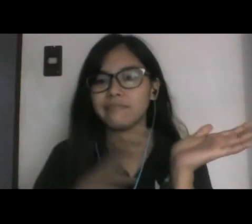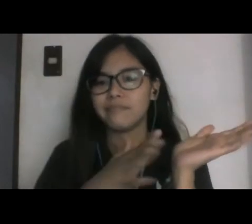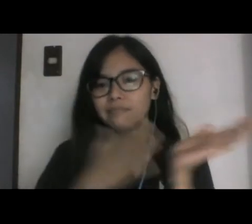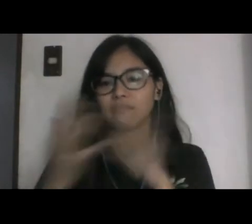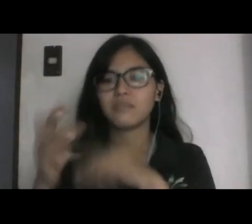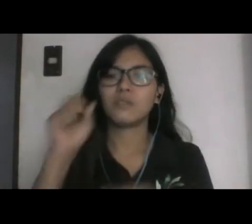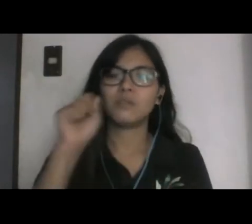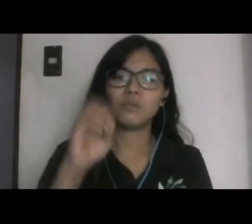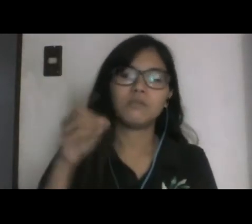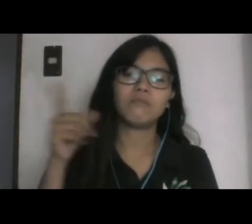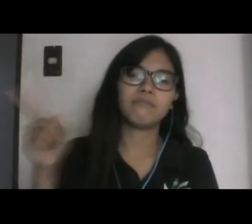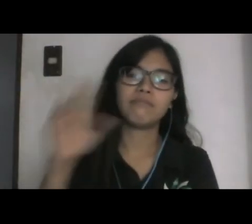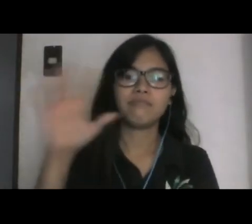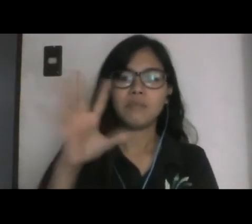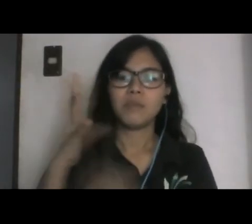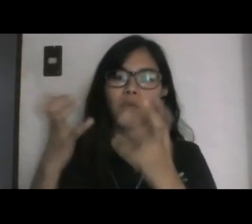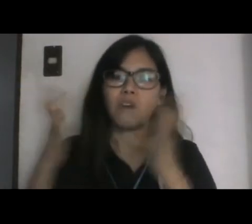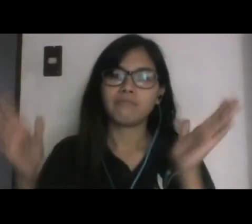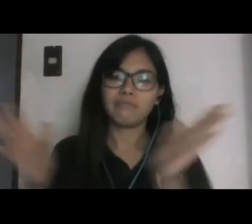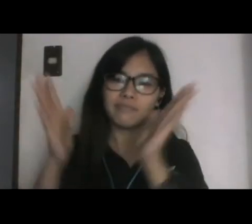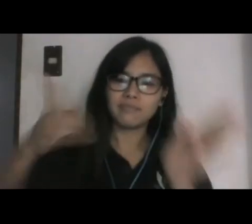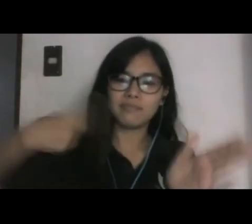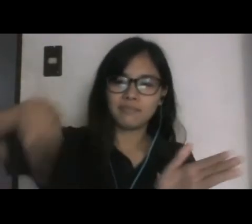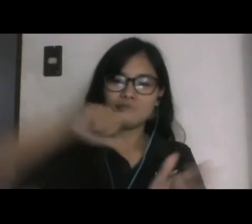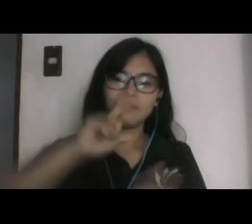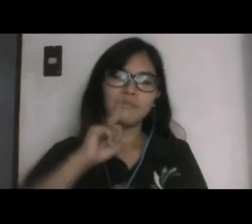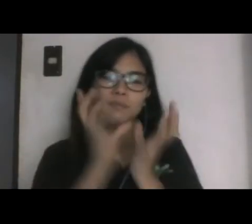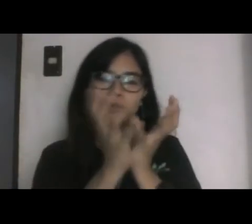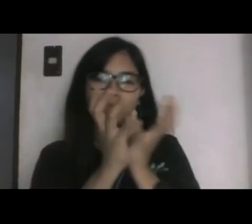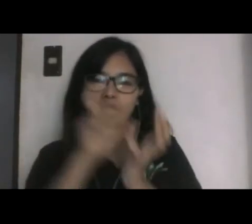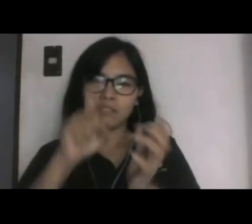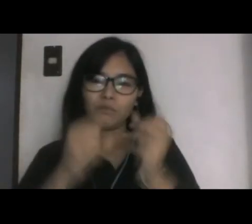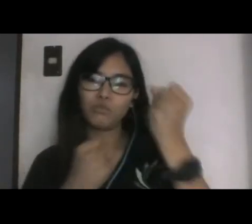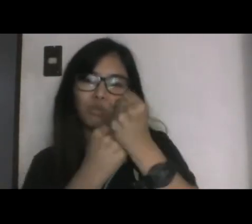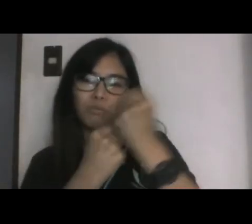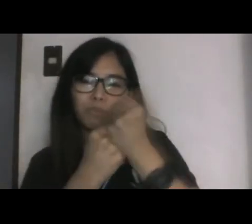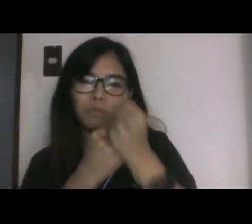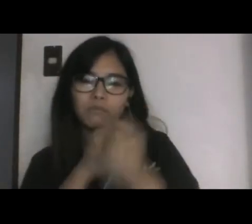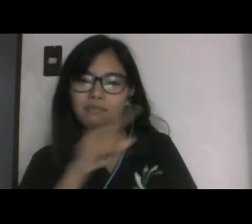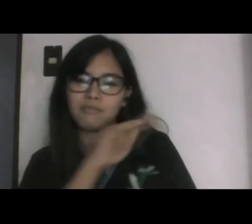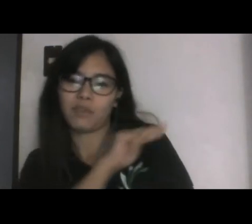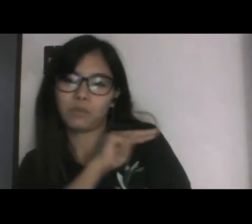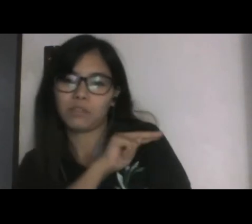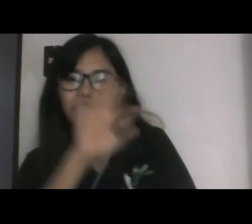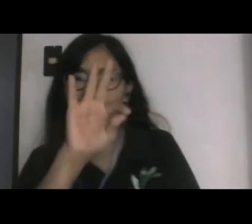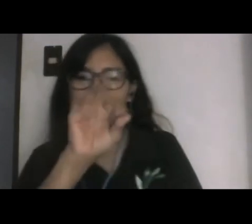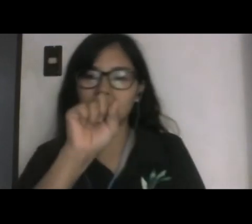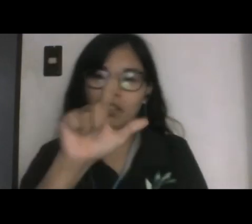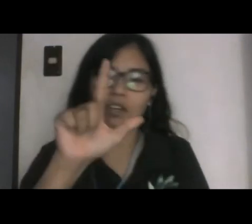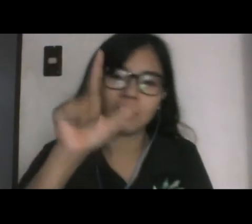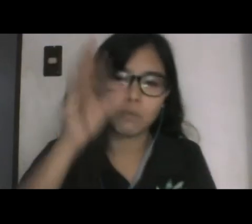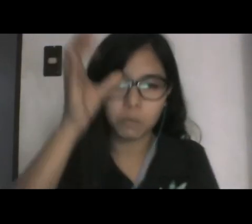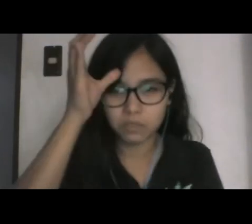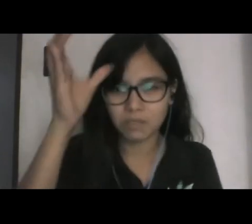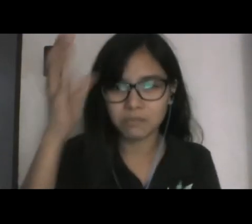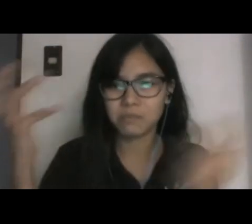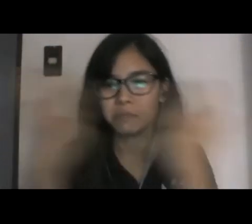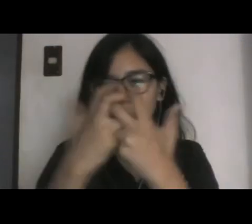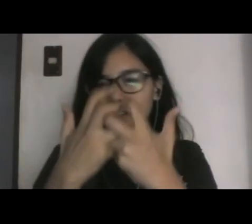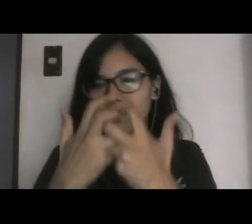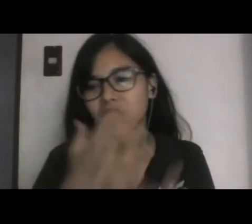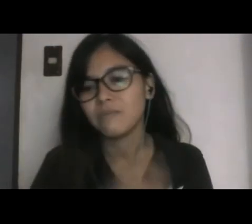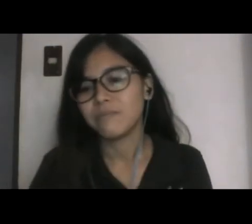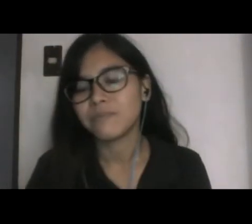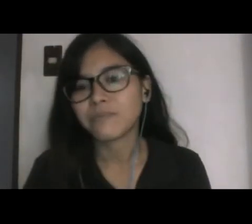a lot of those signs, you know, with the G hand shape for green, for example, we want to be more